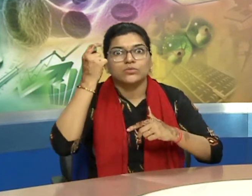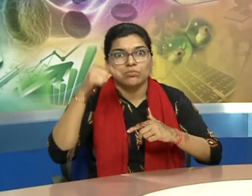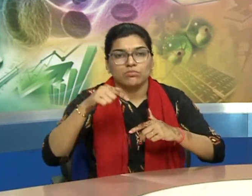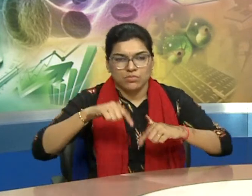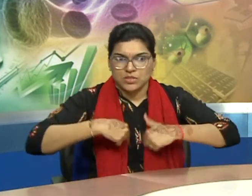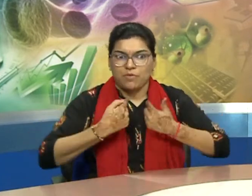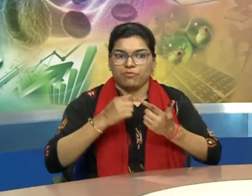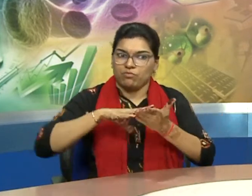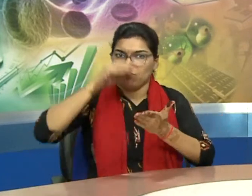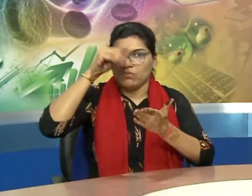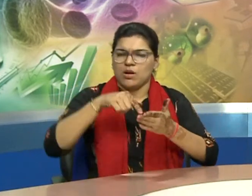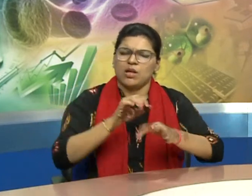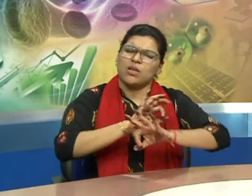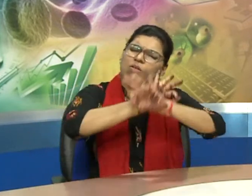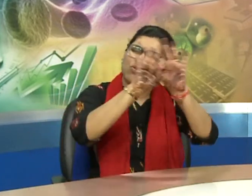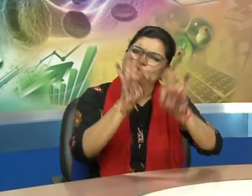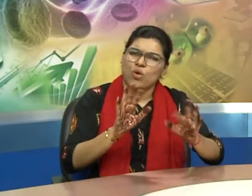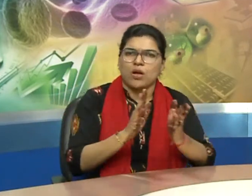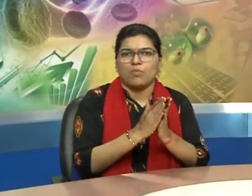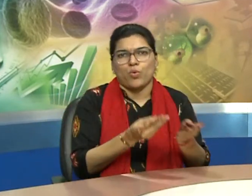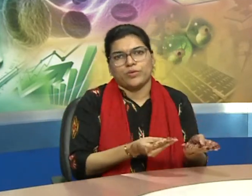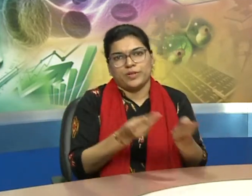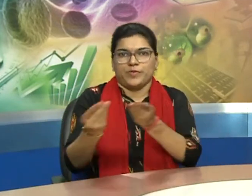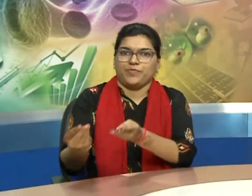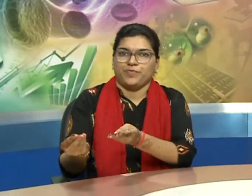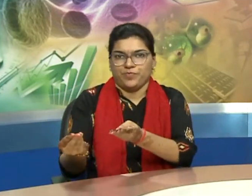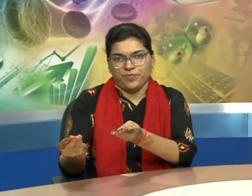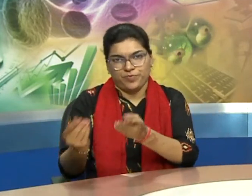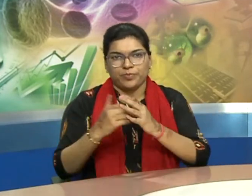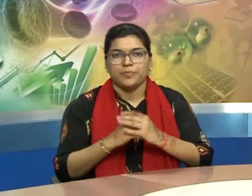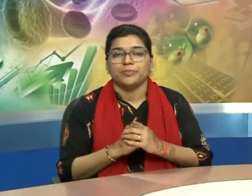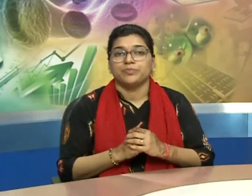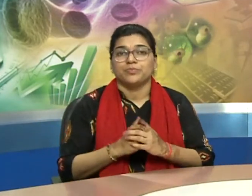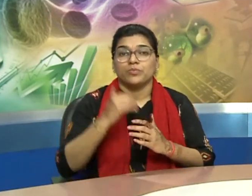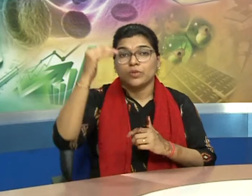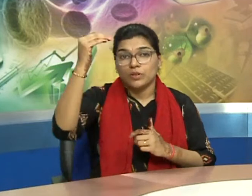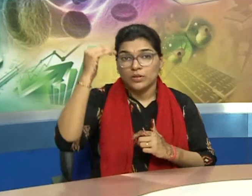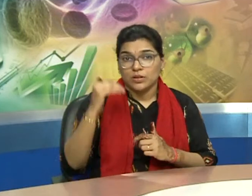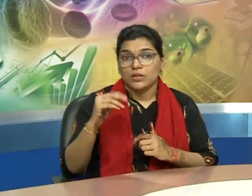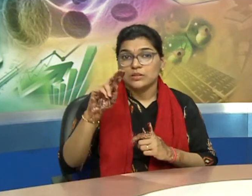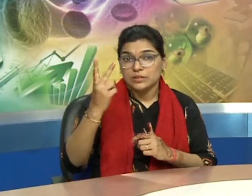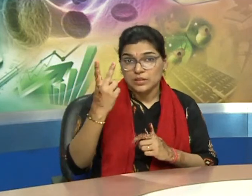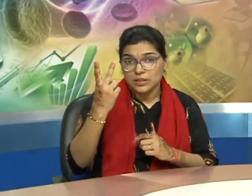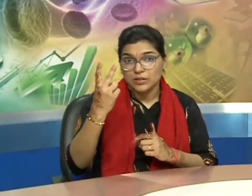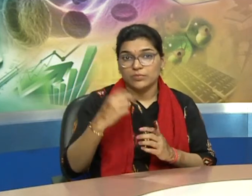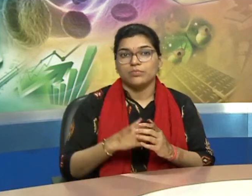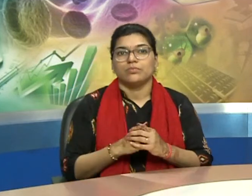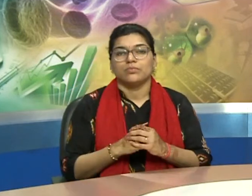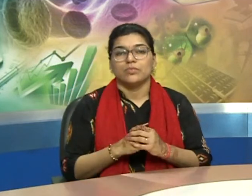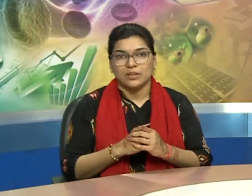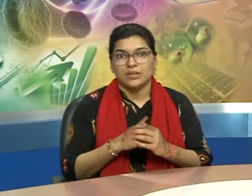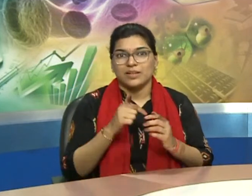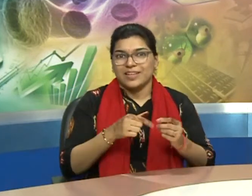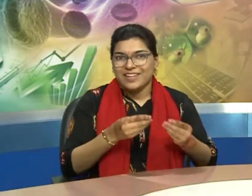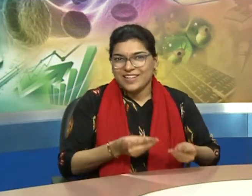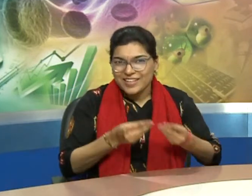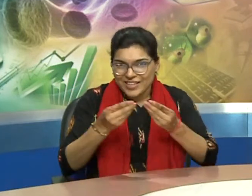and also to provide guidance to students for higher studies and for self-learning.